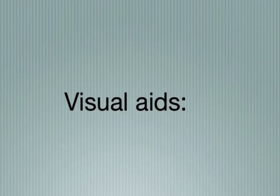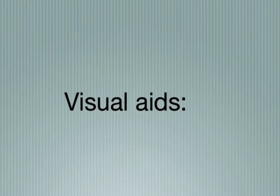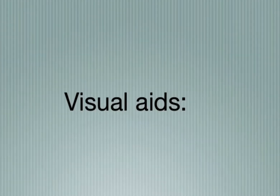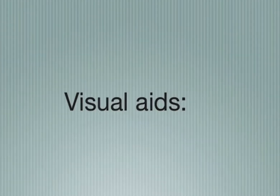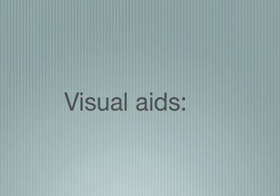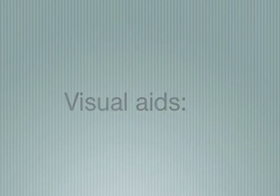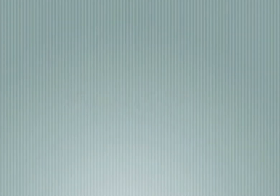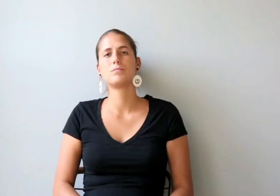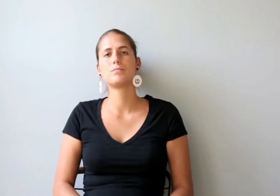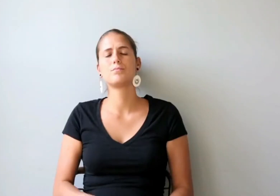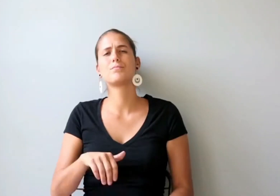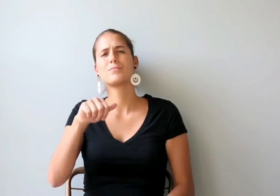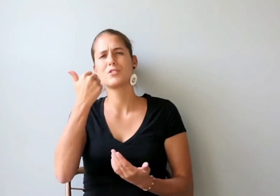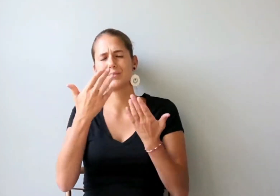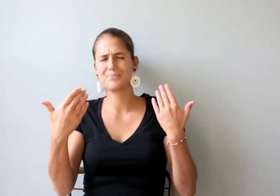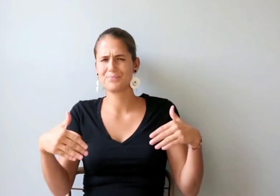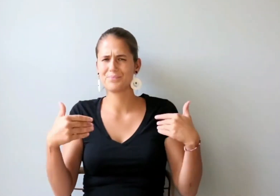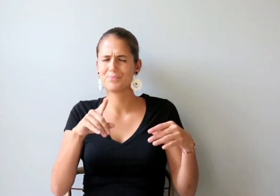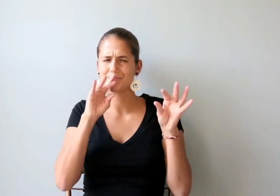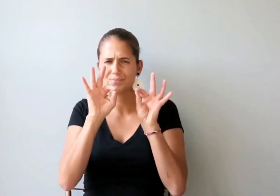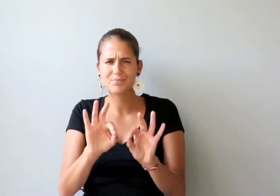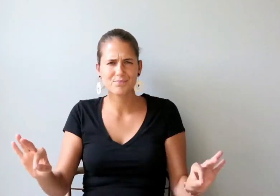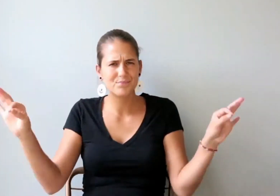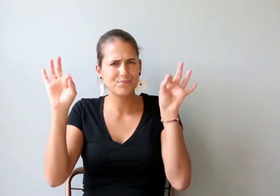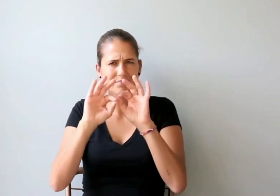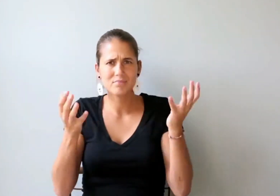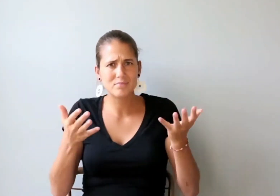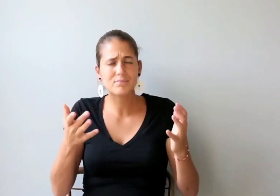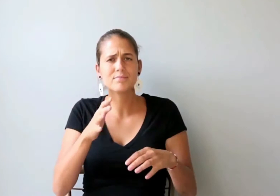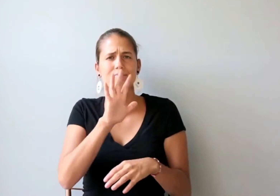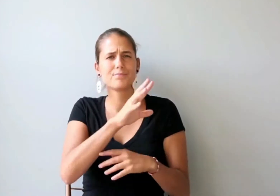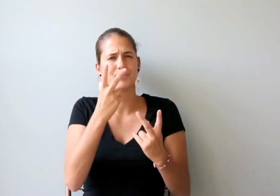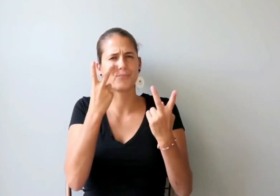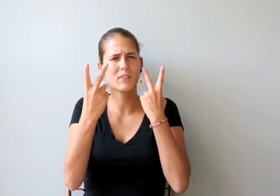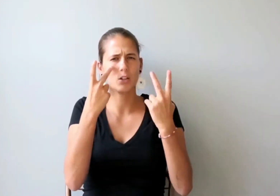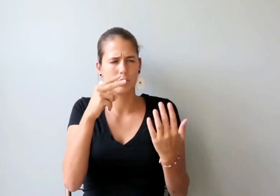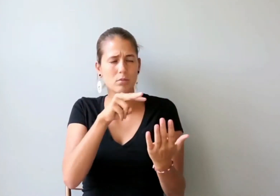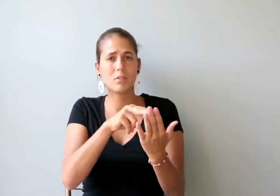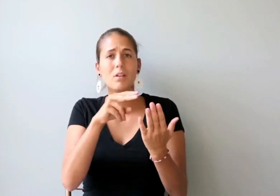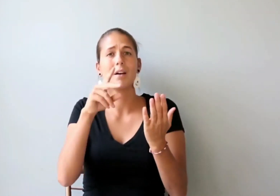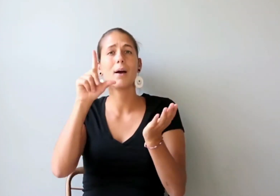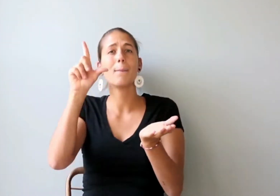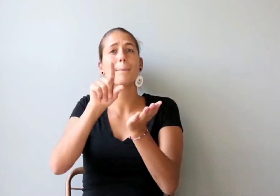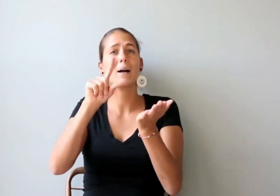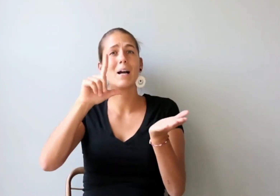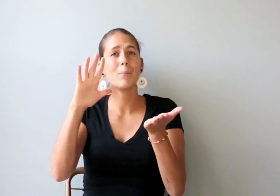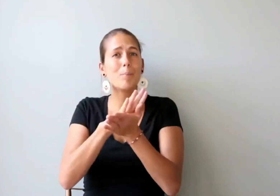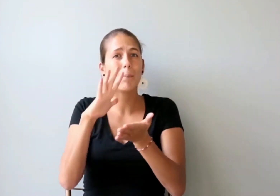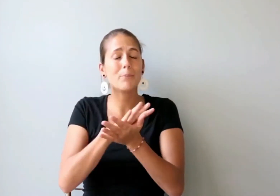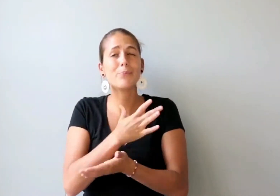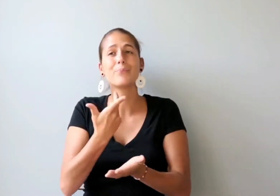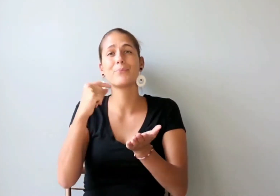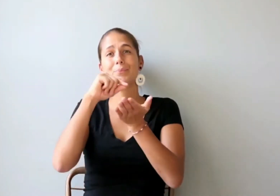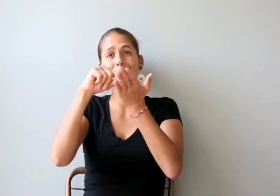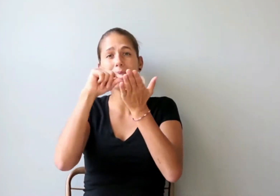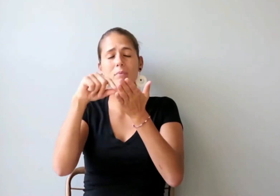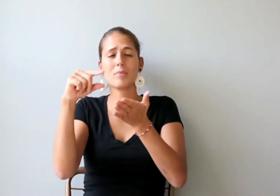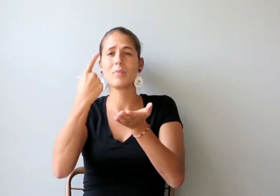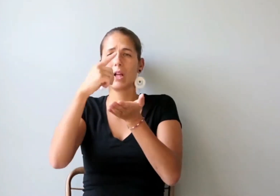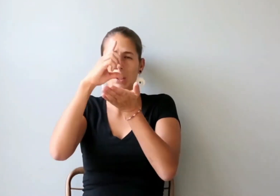When developing visual aids, it's very important to consider the size of the font on the page. For it to be